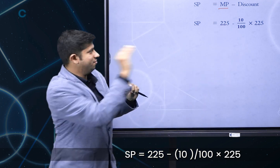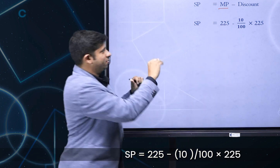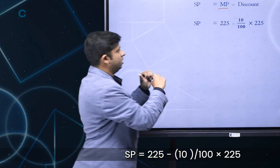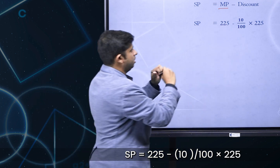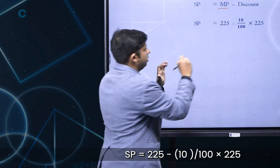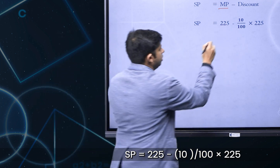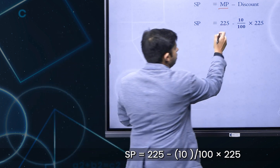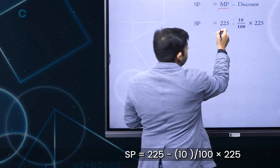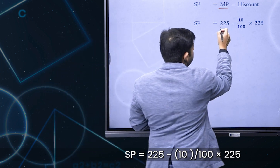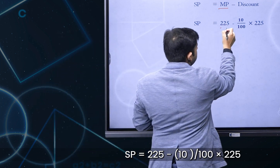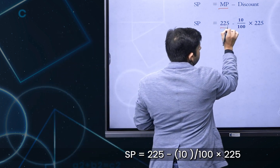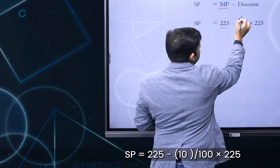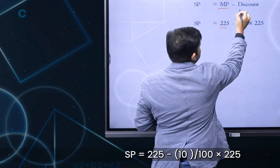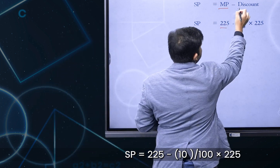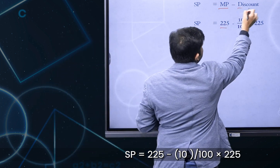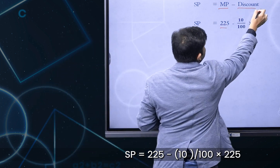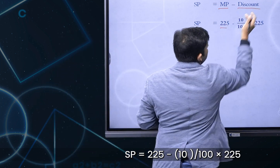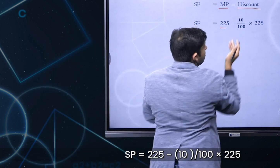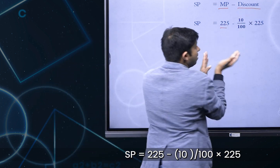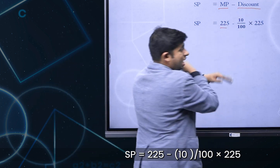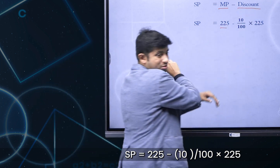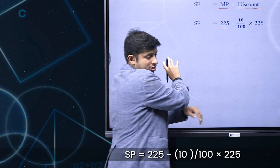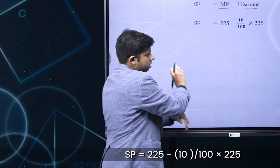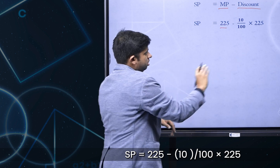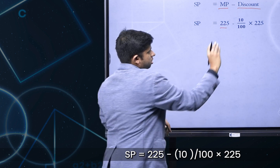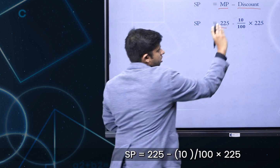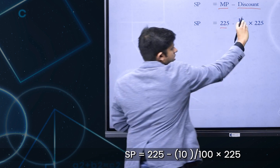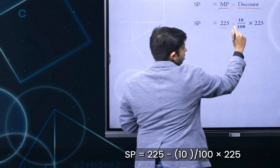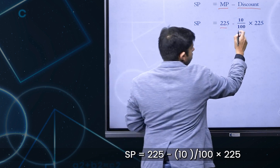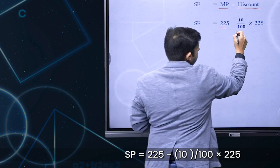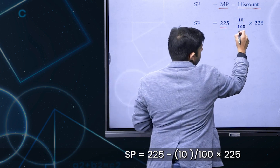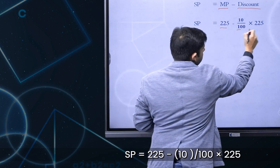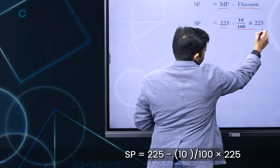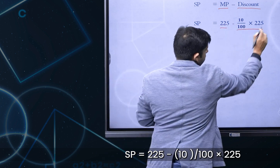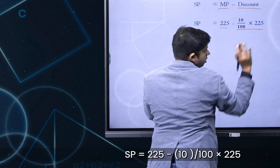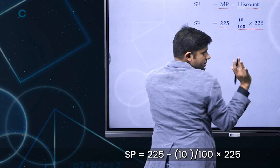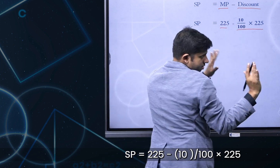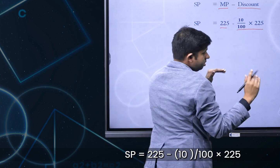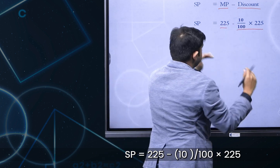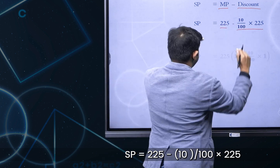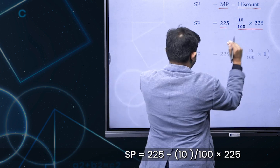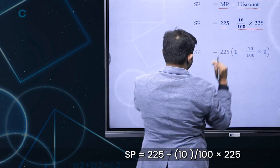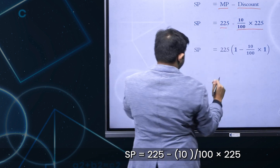225 minus 10 by 100 into 225.